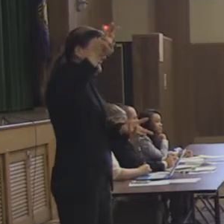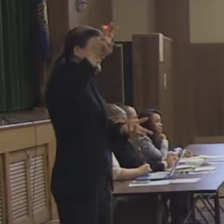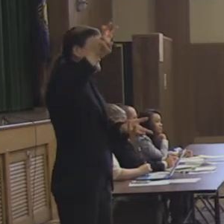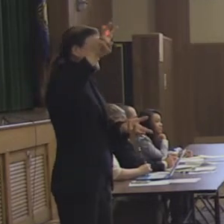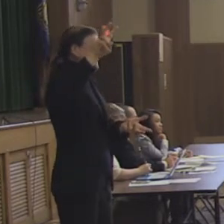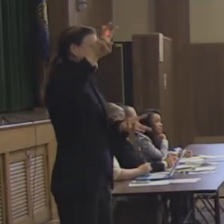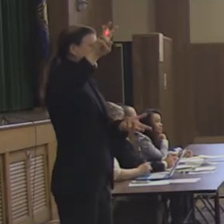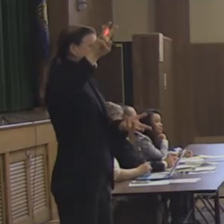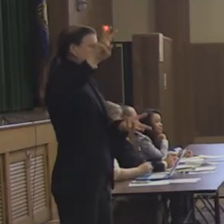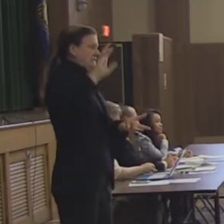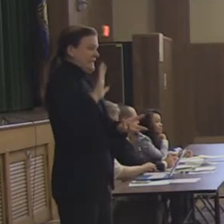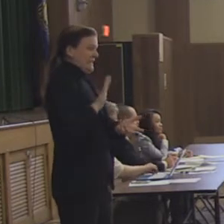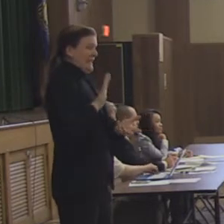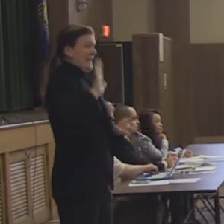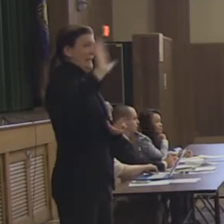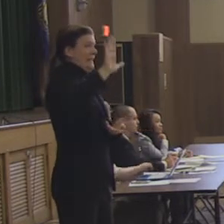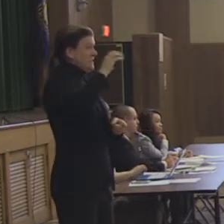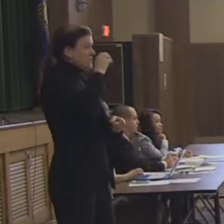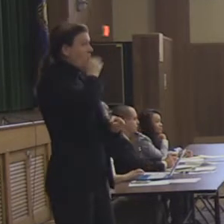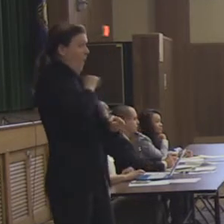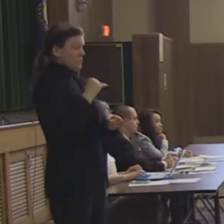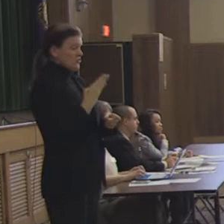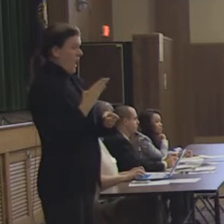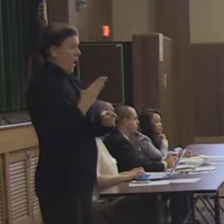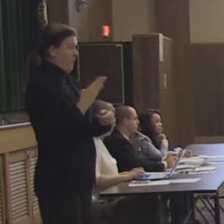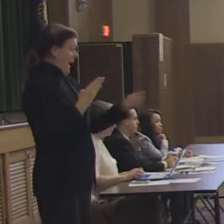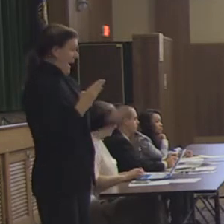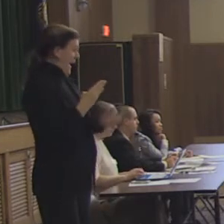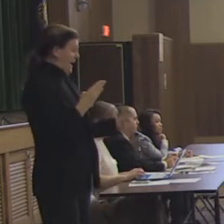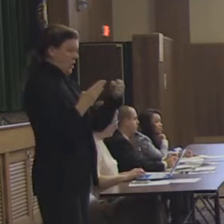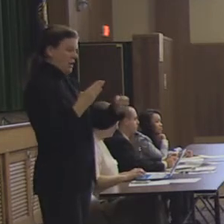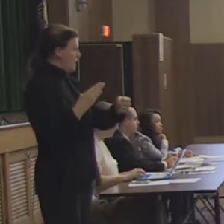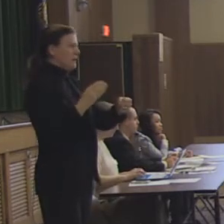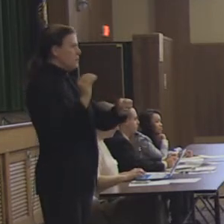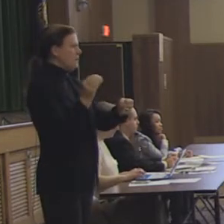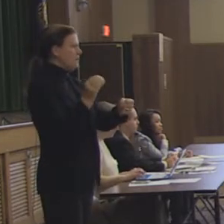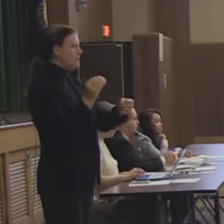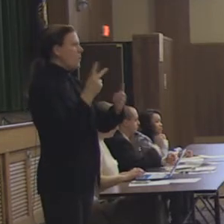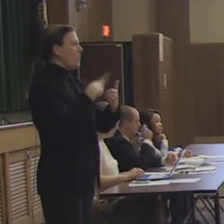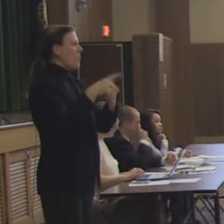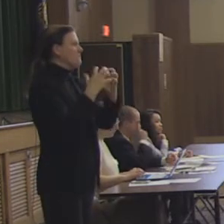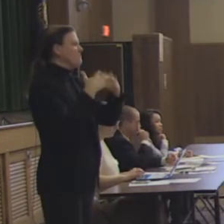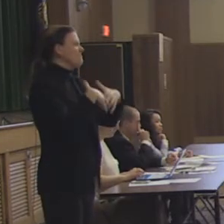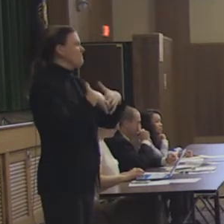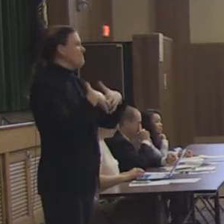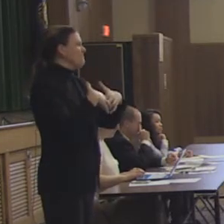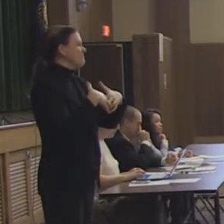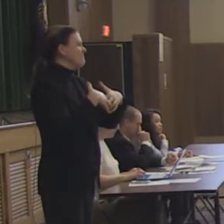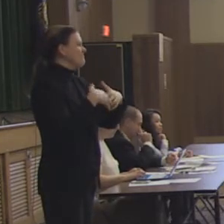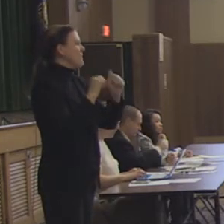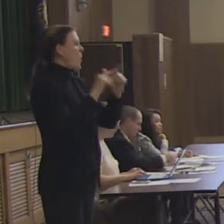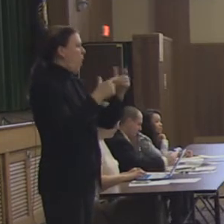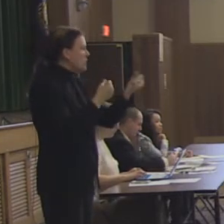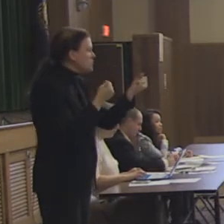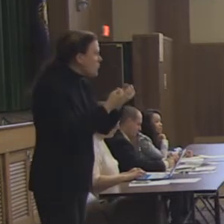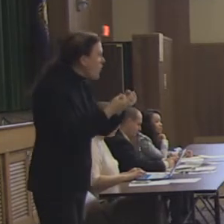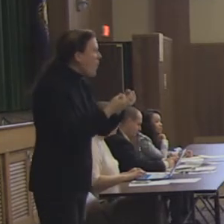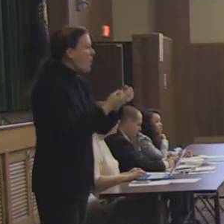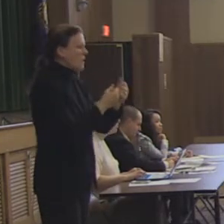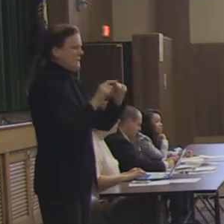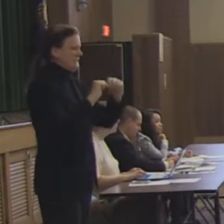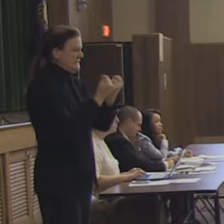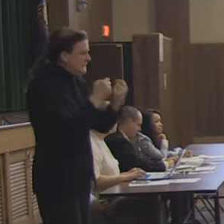His position was not refilled, and the whole program fell apart. And so the supports for all of the people, and from